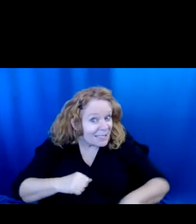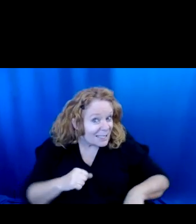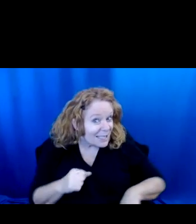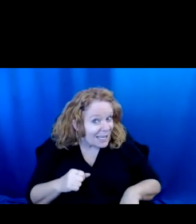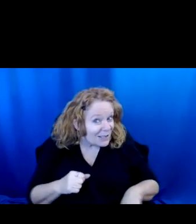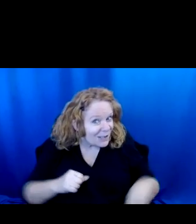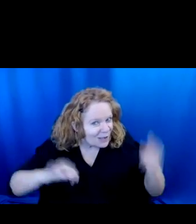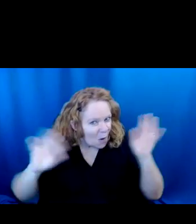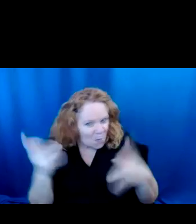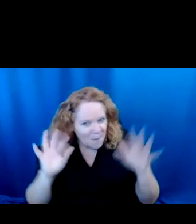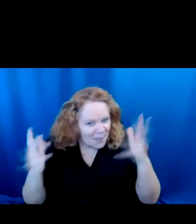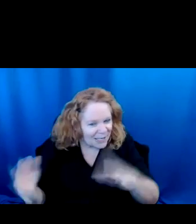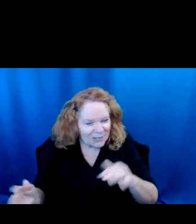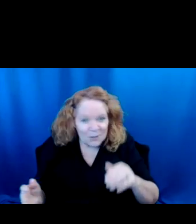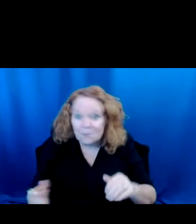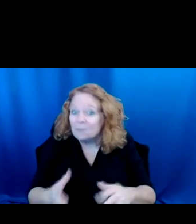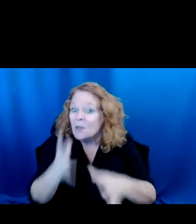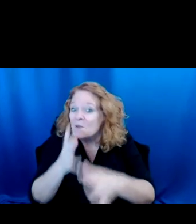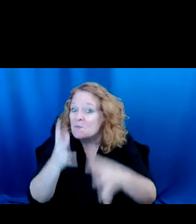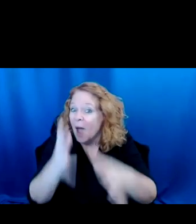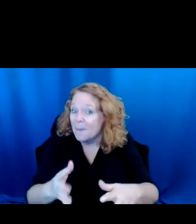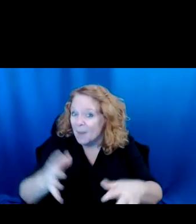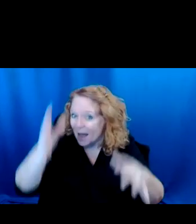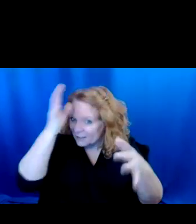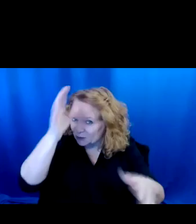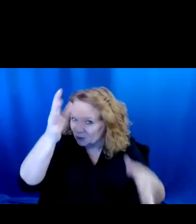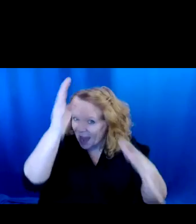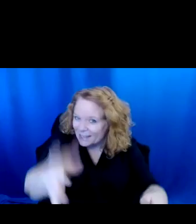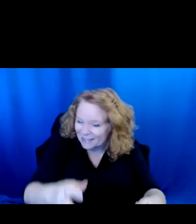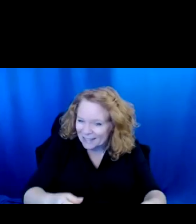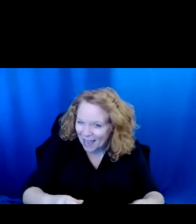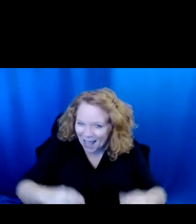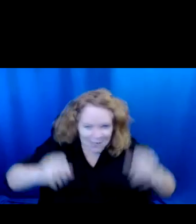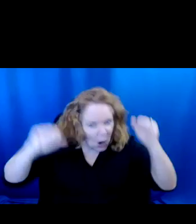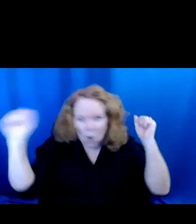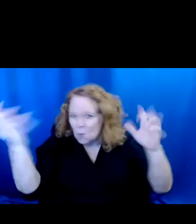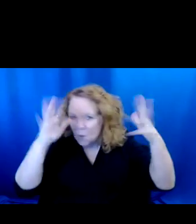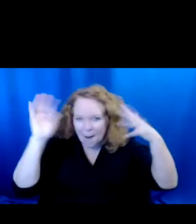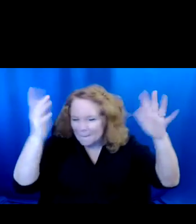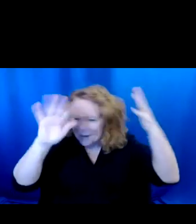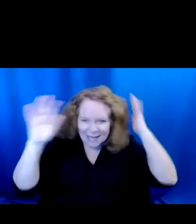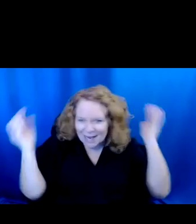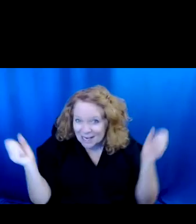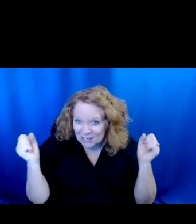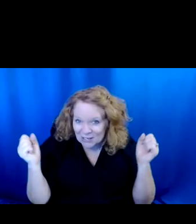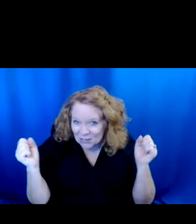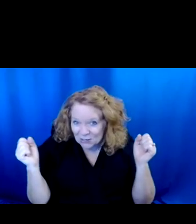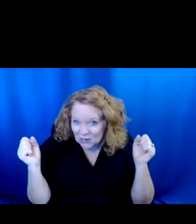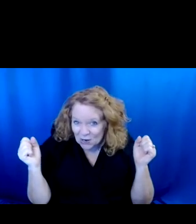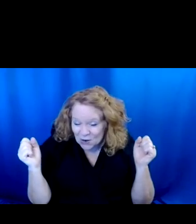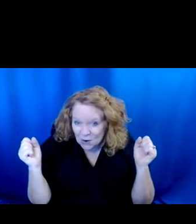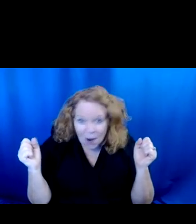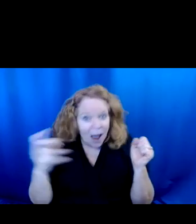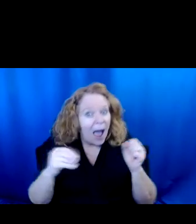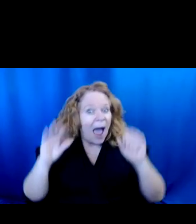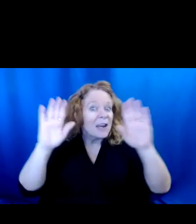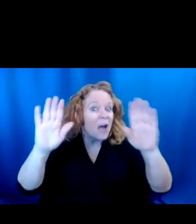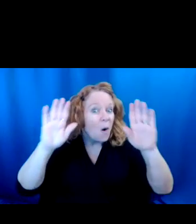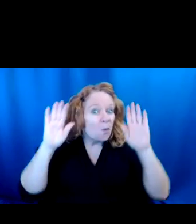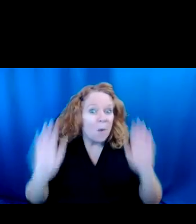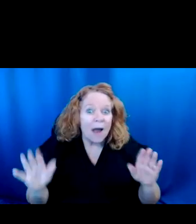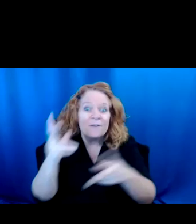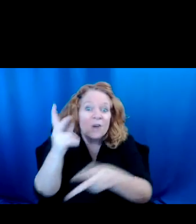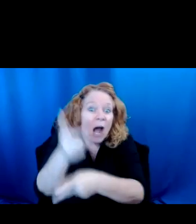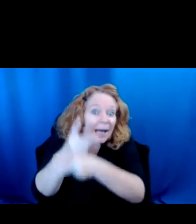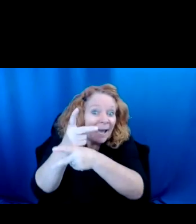whoopity-do! Grandmas and granddads, whoopity-do! And wonderful